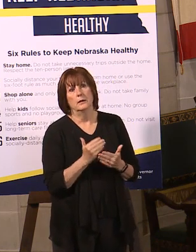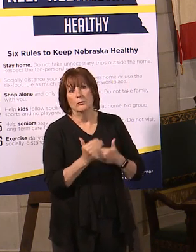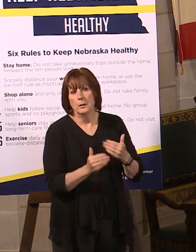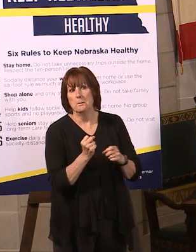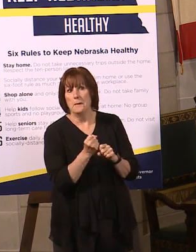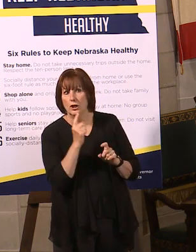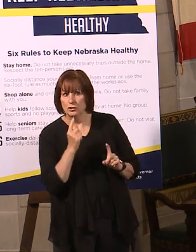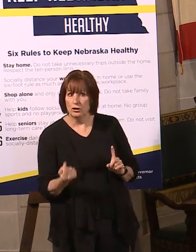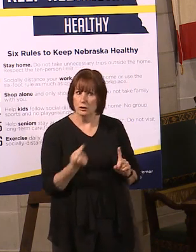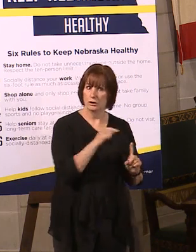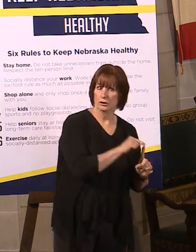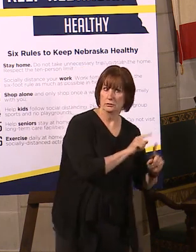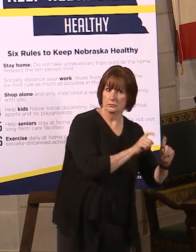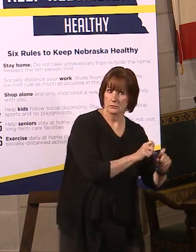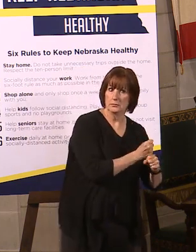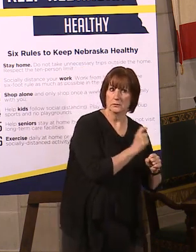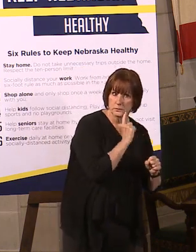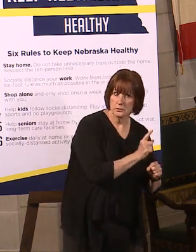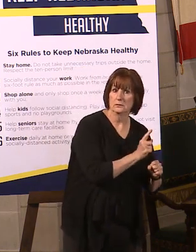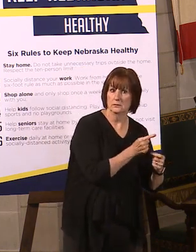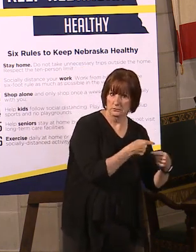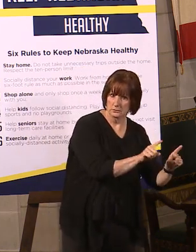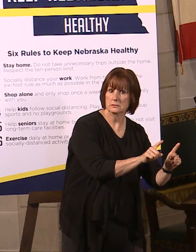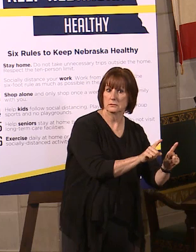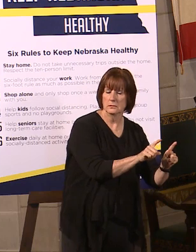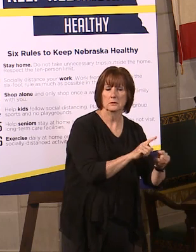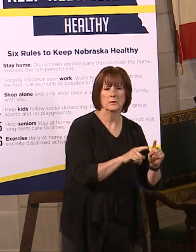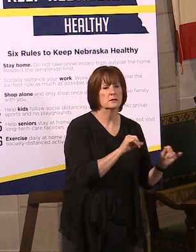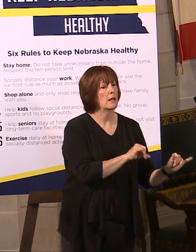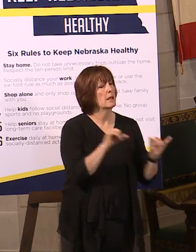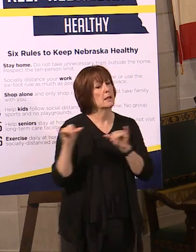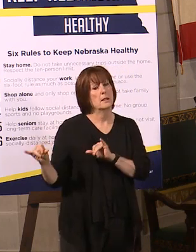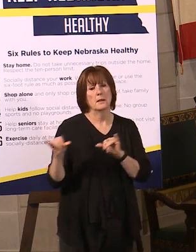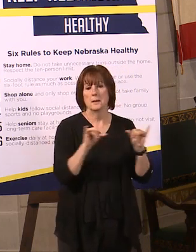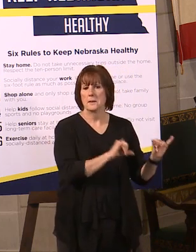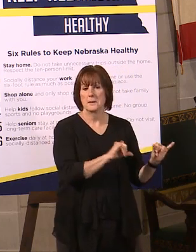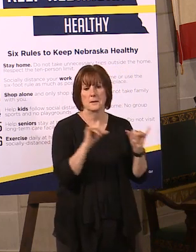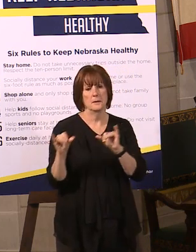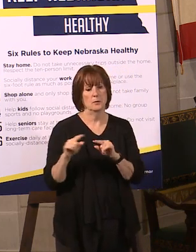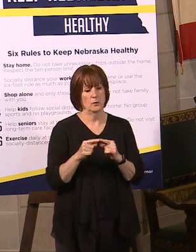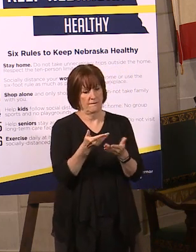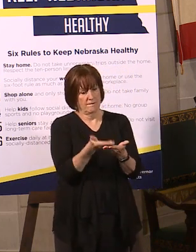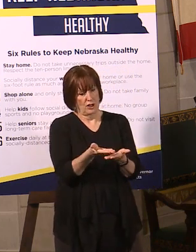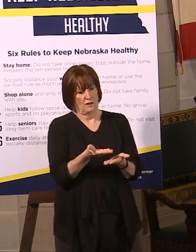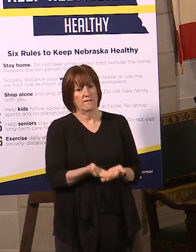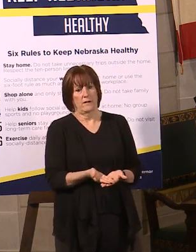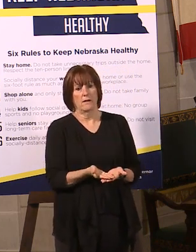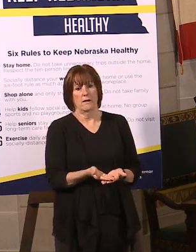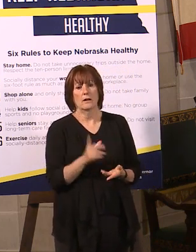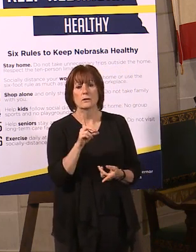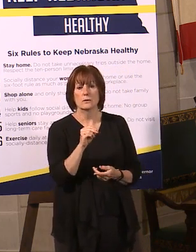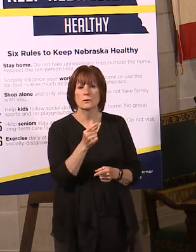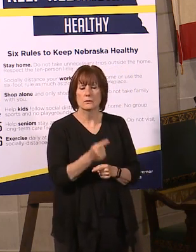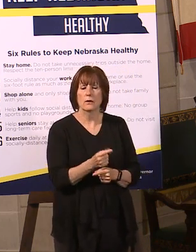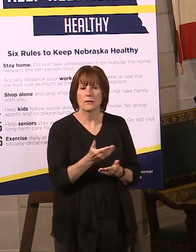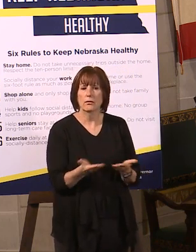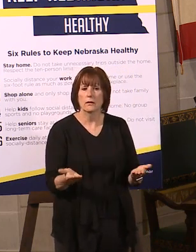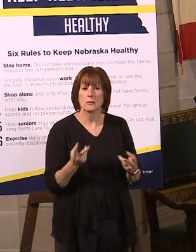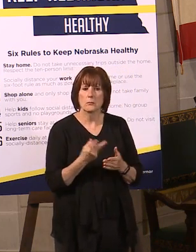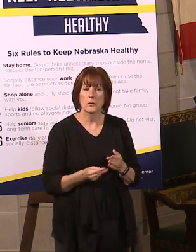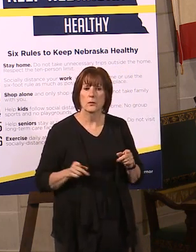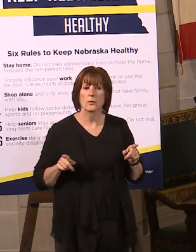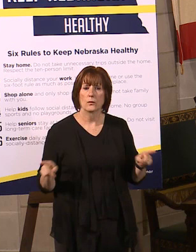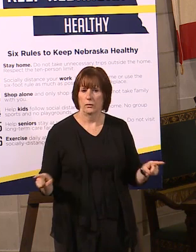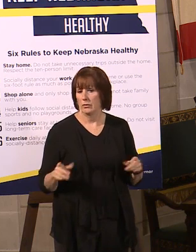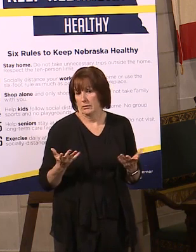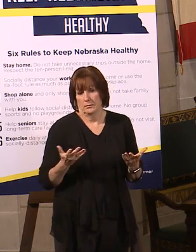sure everything's working in both the public health lab and this lab, but it's going to be the same process to verify that, we're doing all the right things in both places.